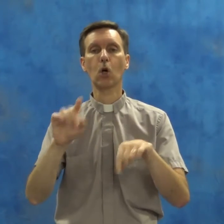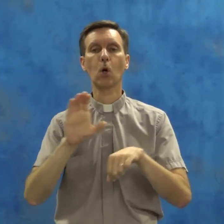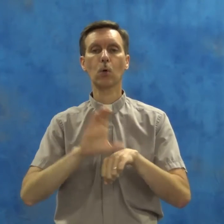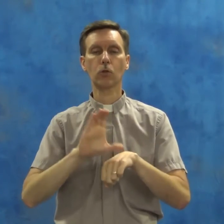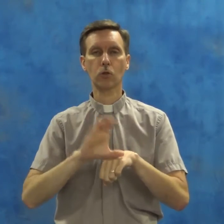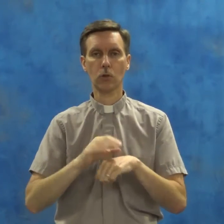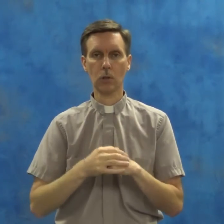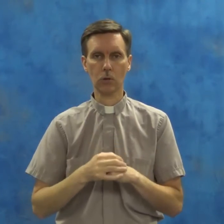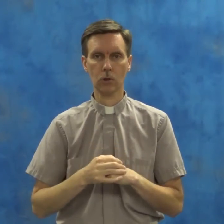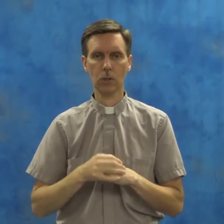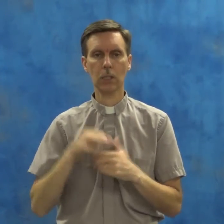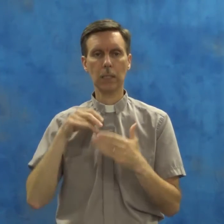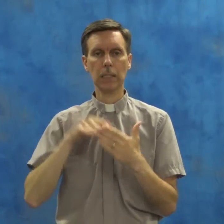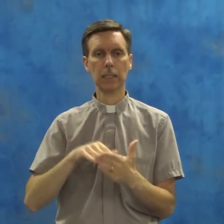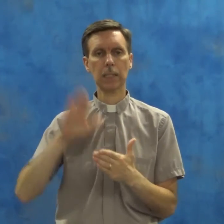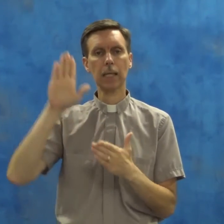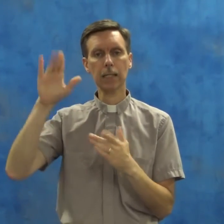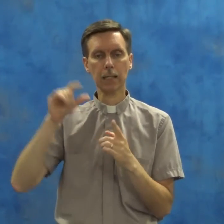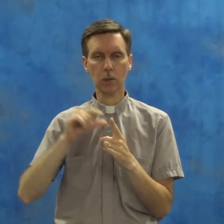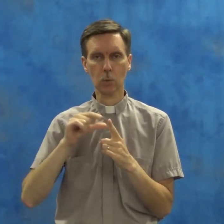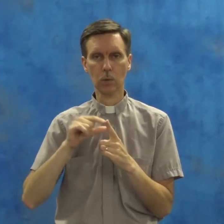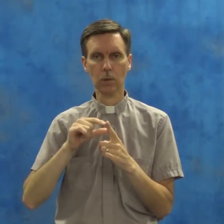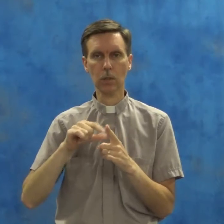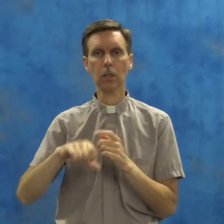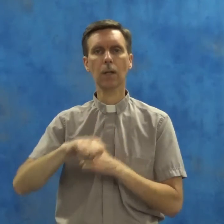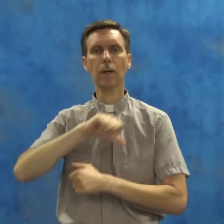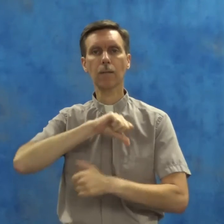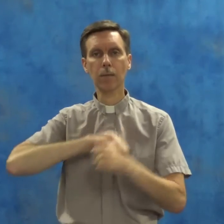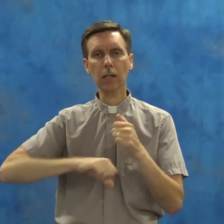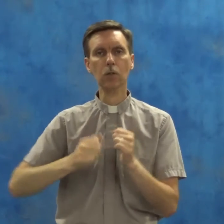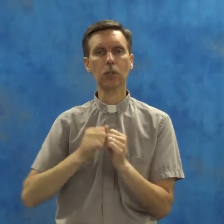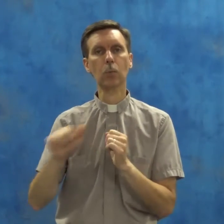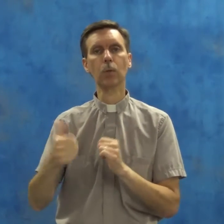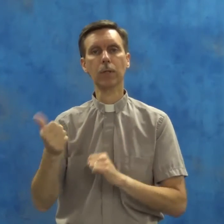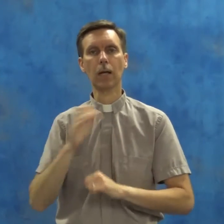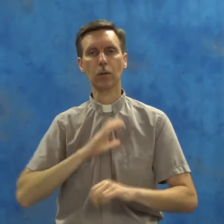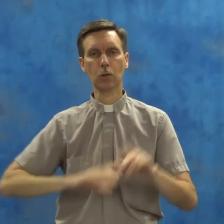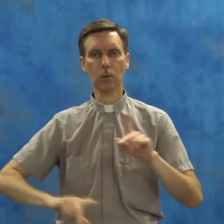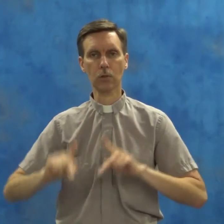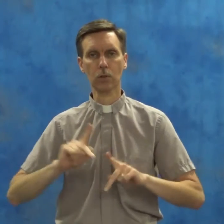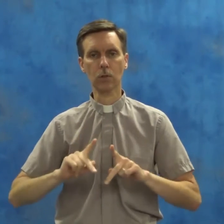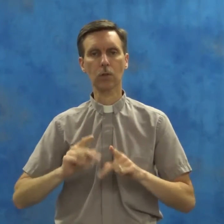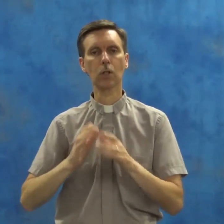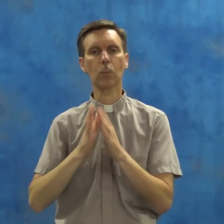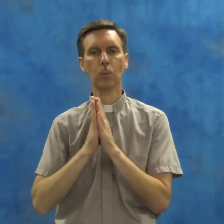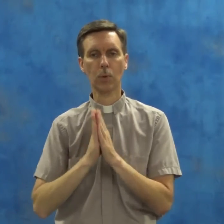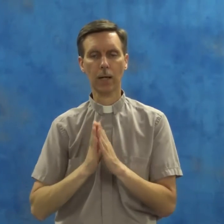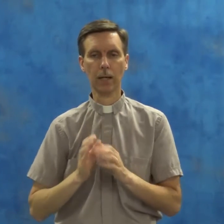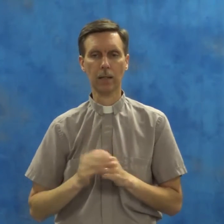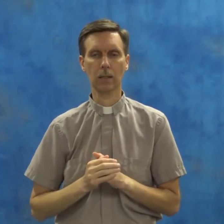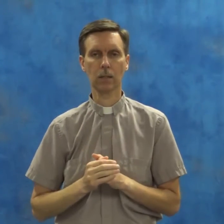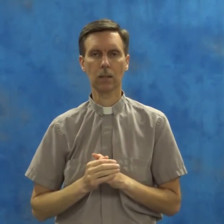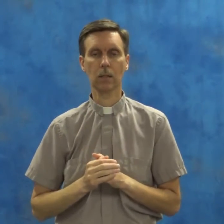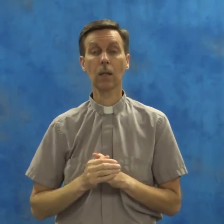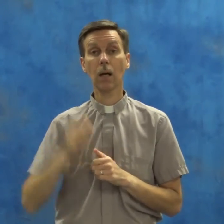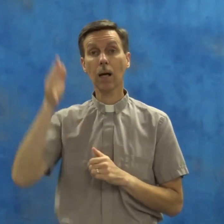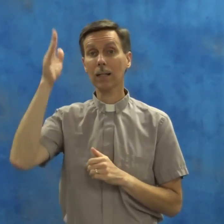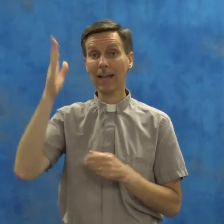go to church, study his word, fellowship with other Christians, pray.